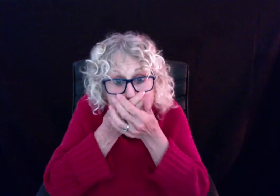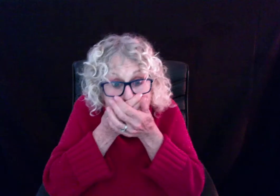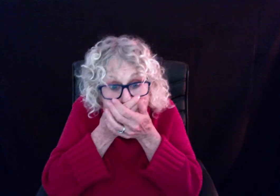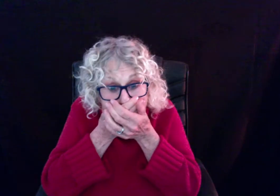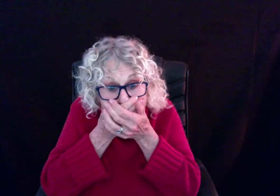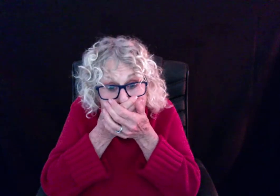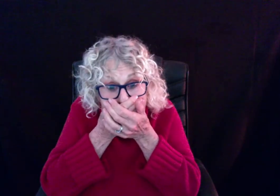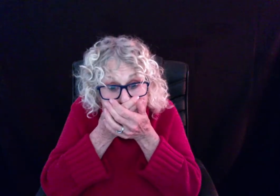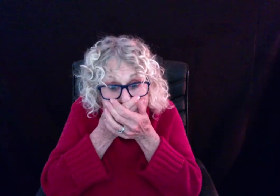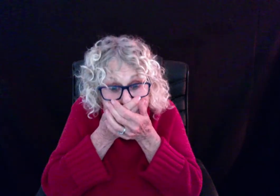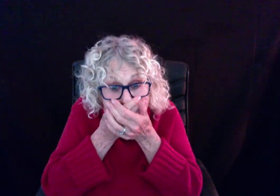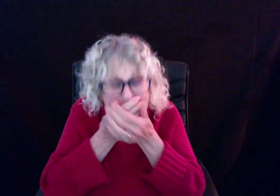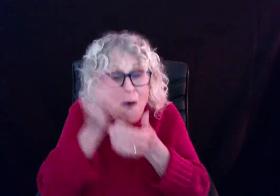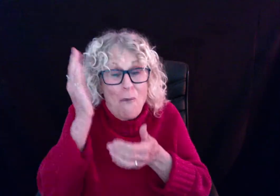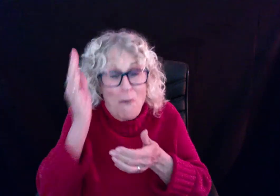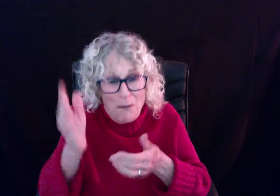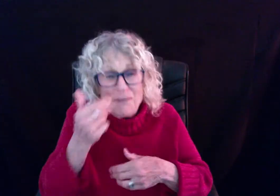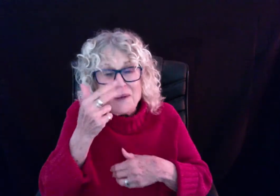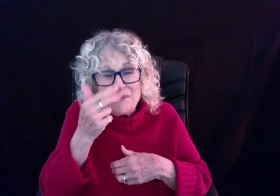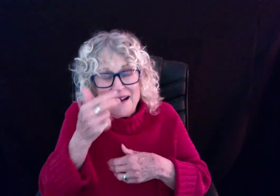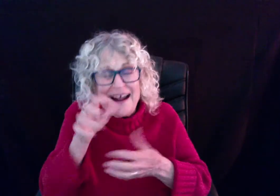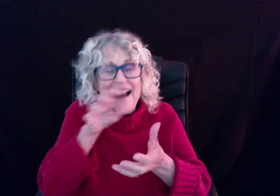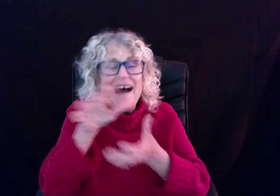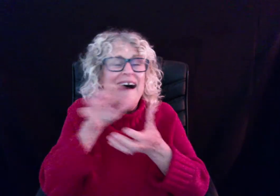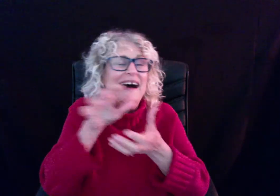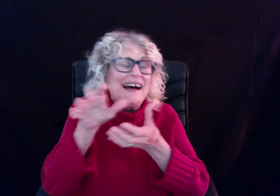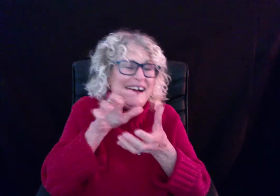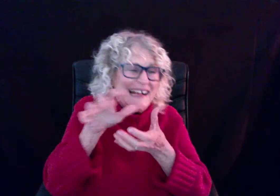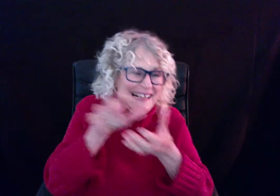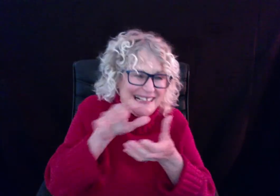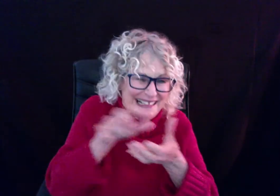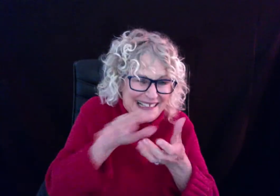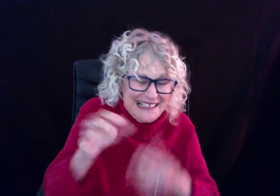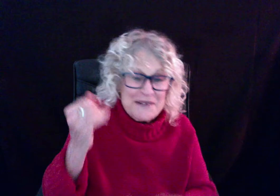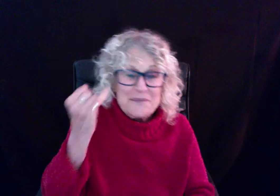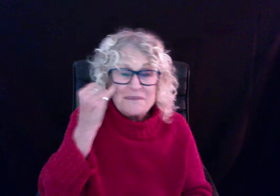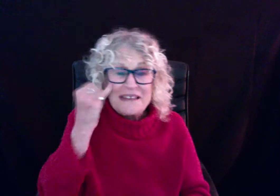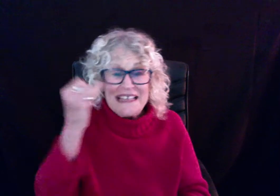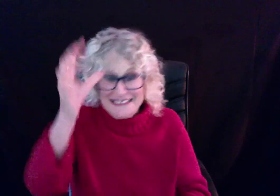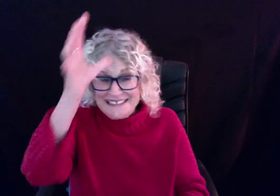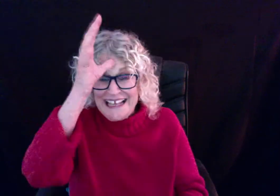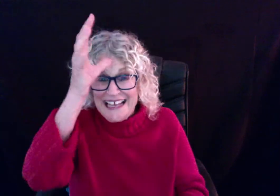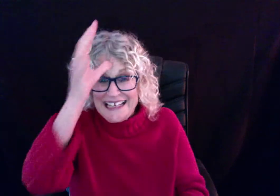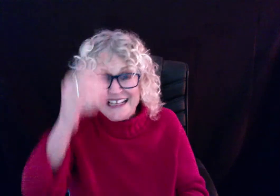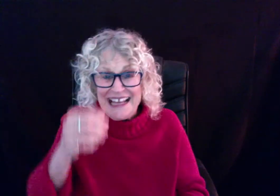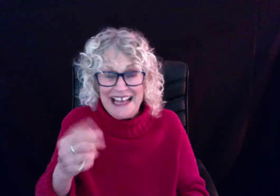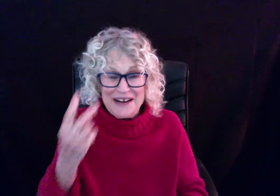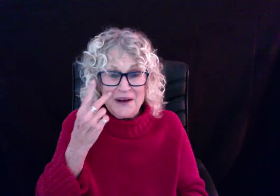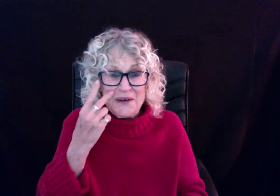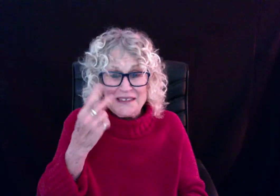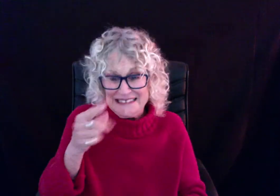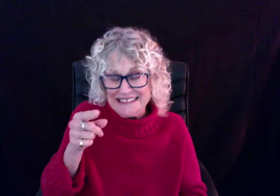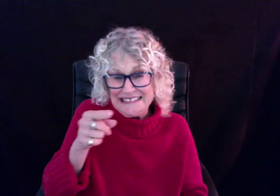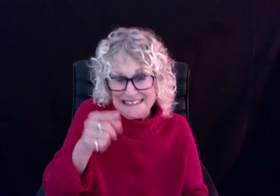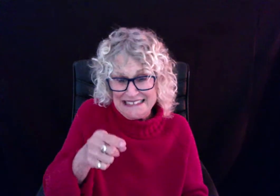What a laugh it would have been If daddy had only seen